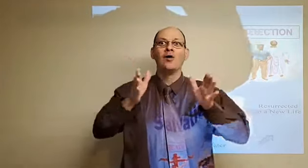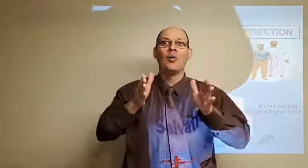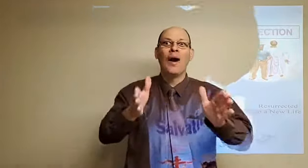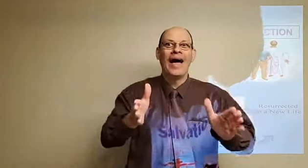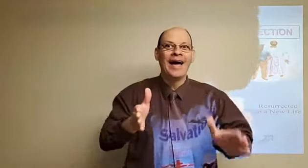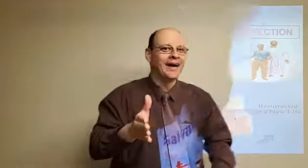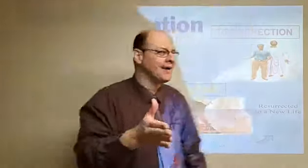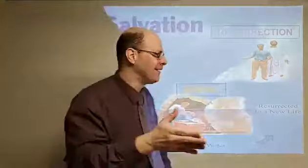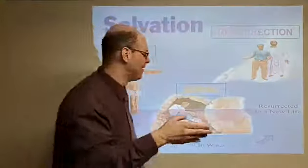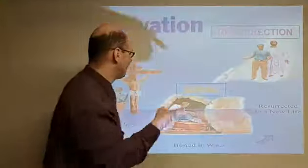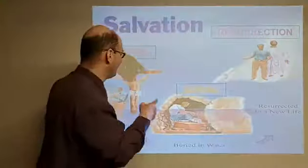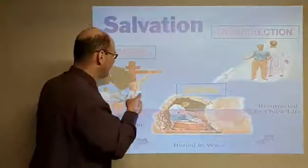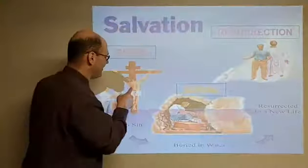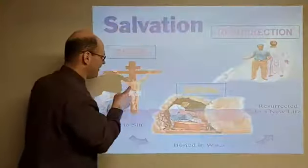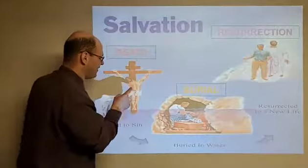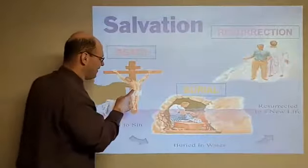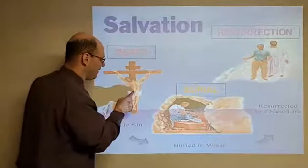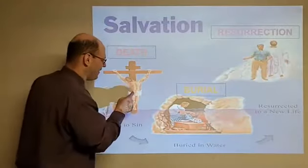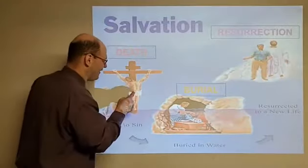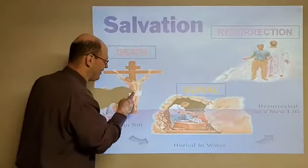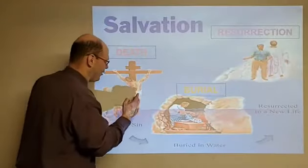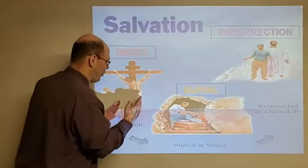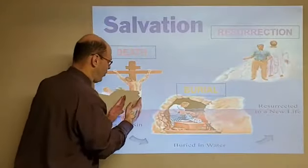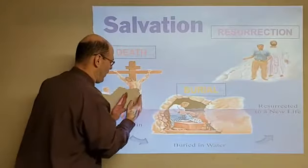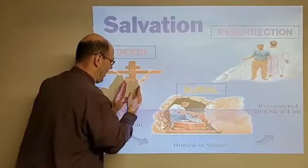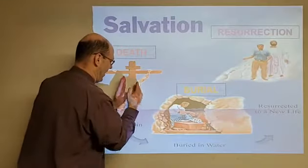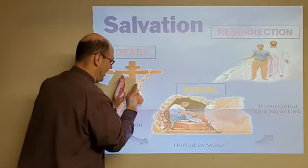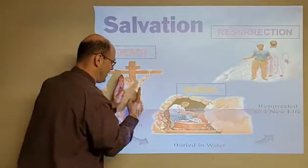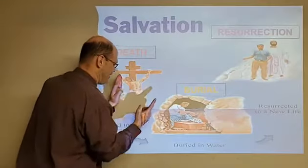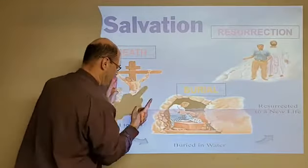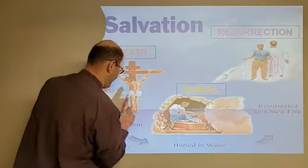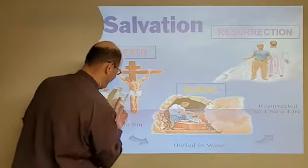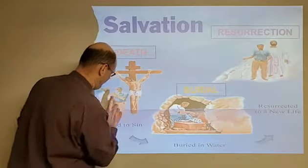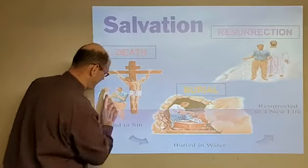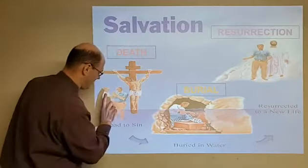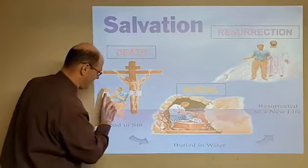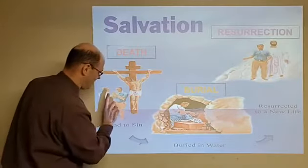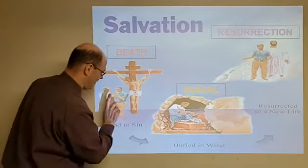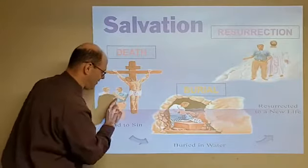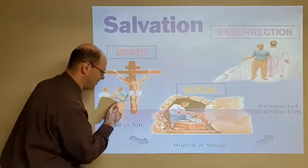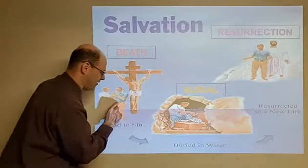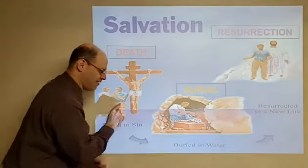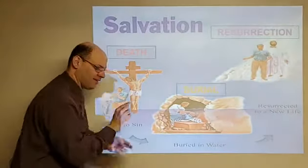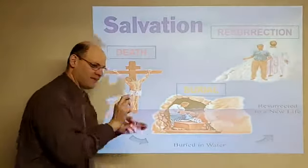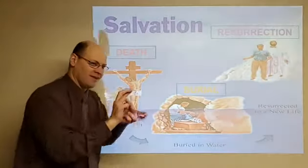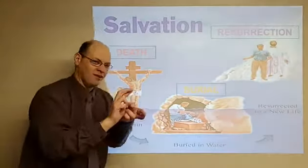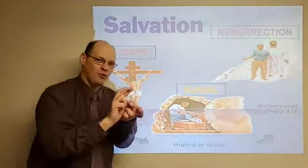the way oh here is the way Jesus is the way so I